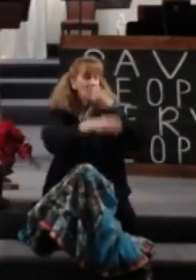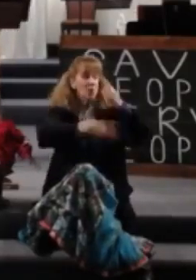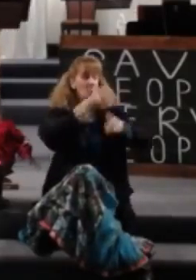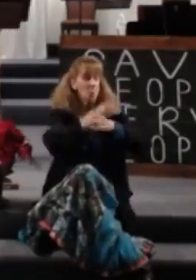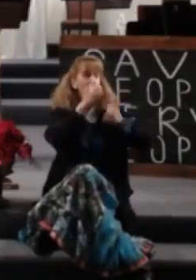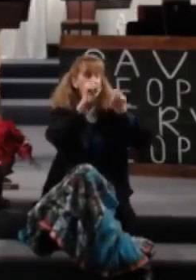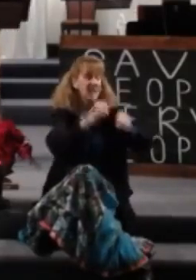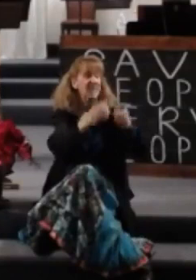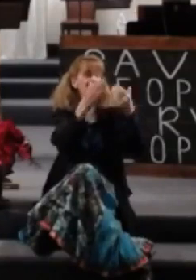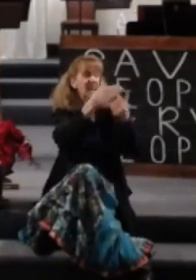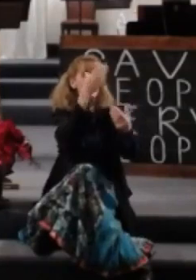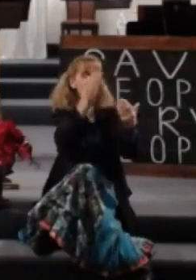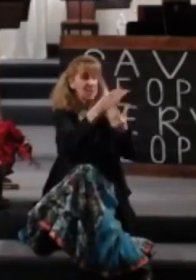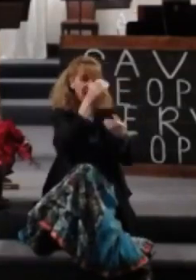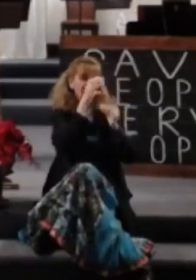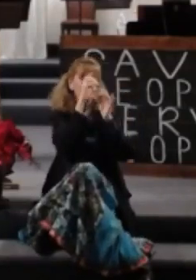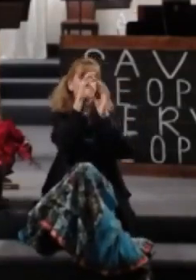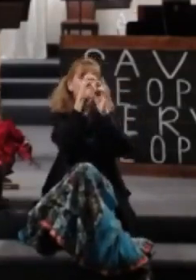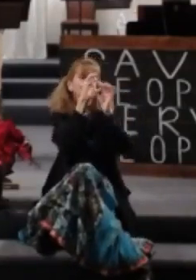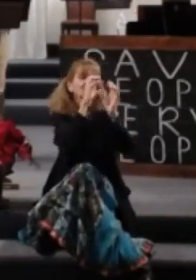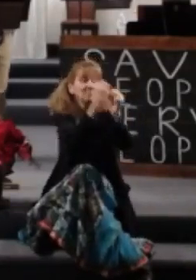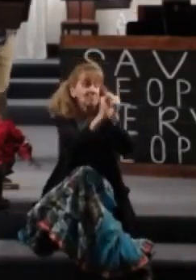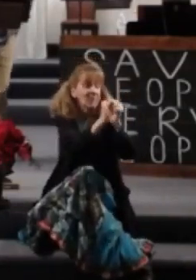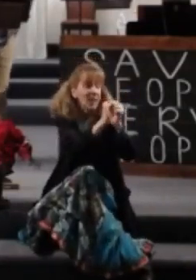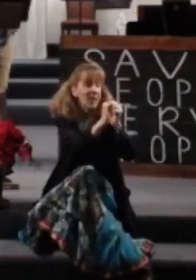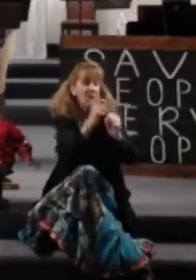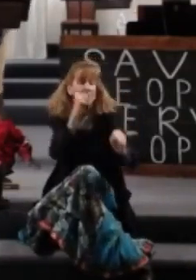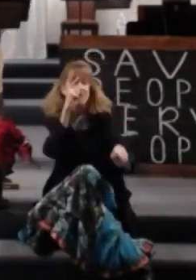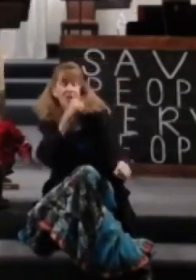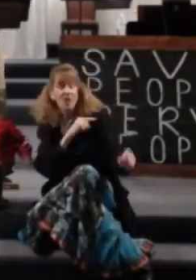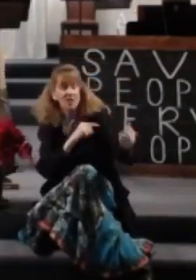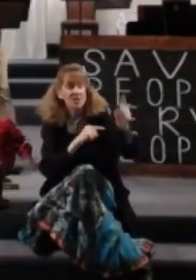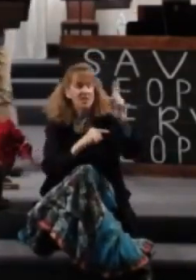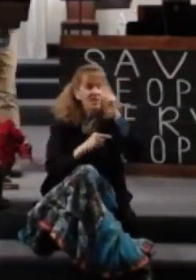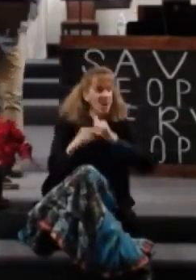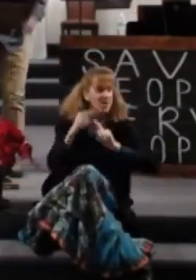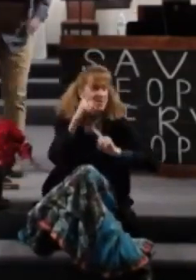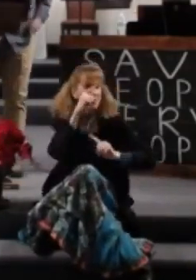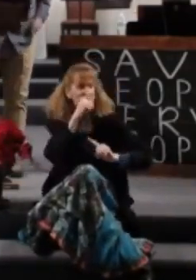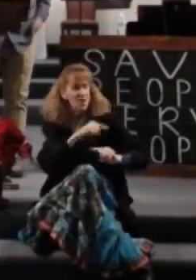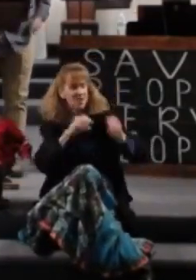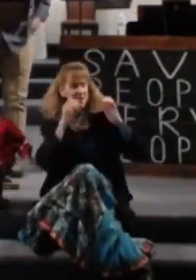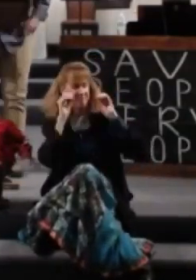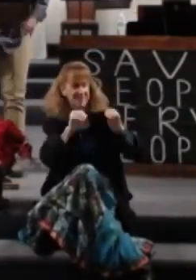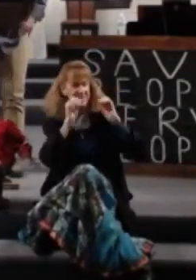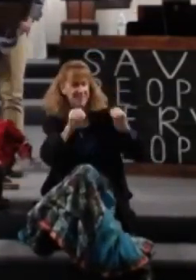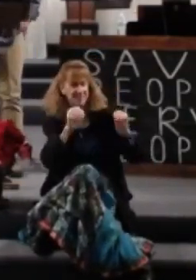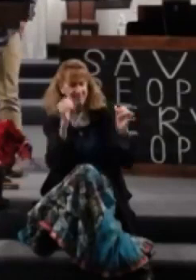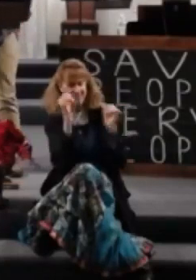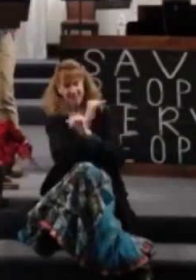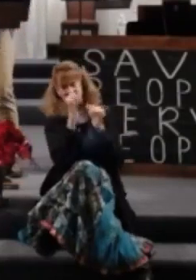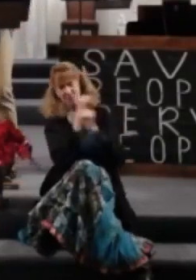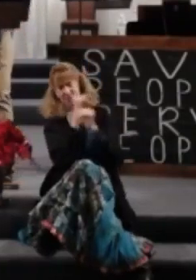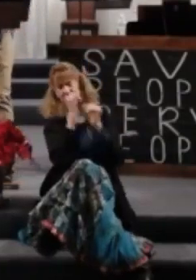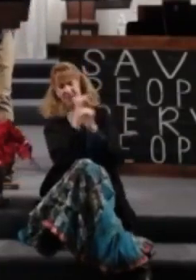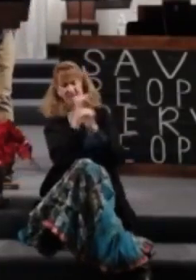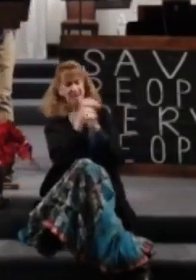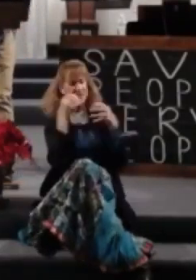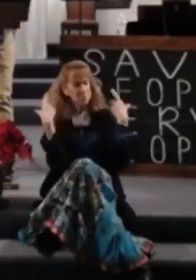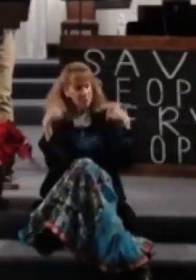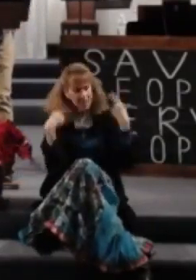liable to believe everything from this cunning and crafty people in this deceitful, scheming